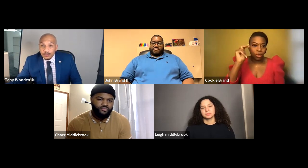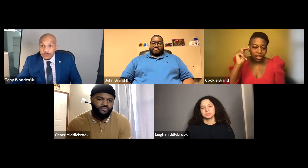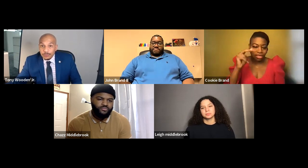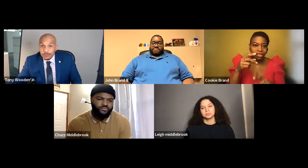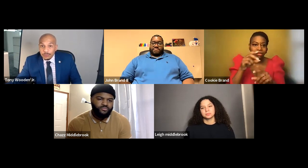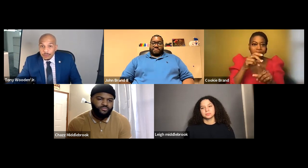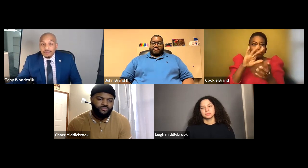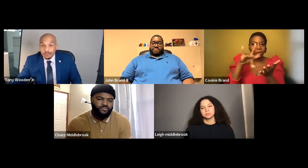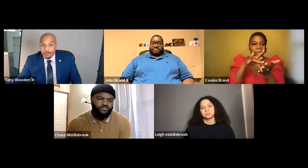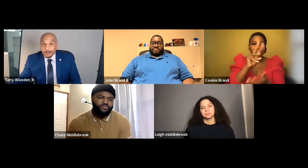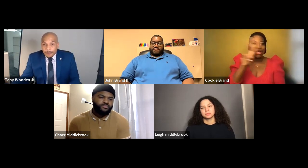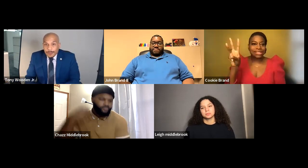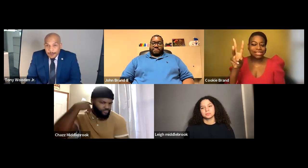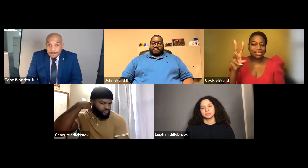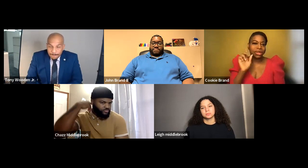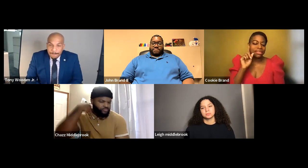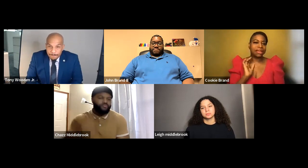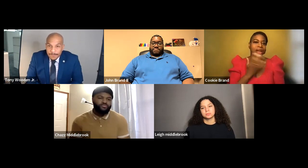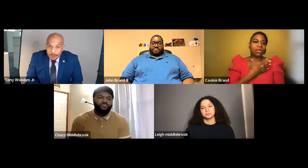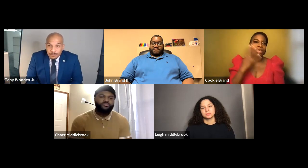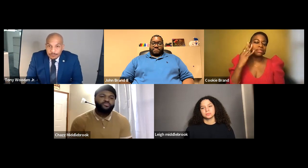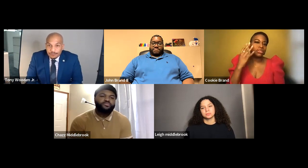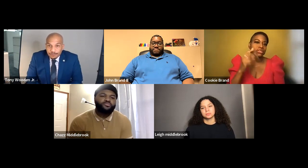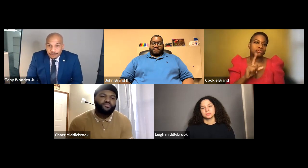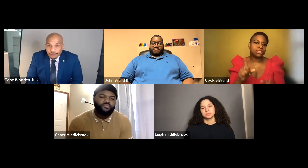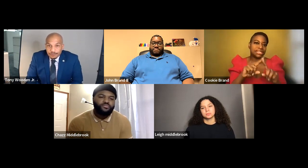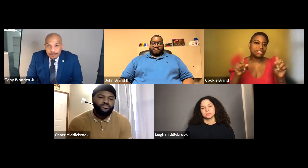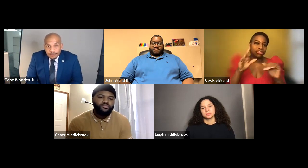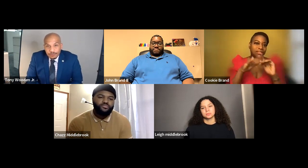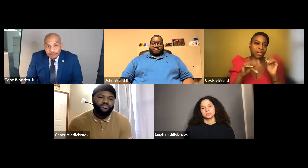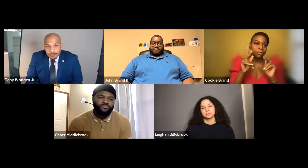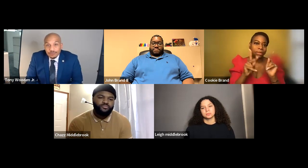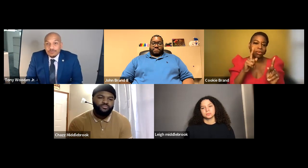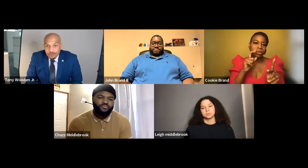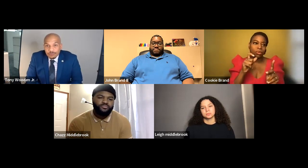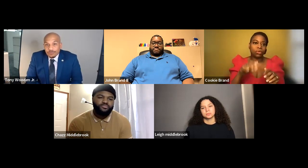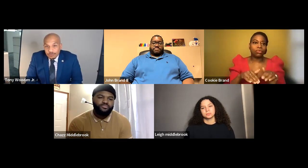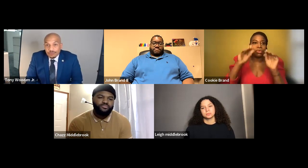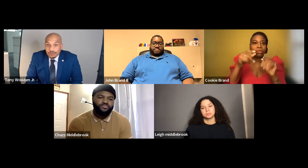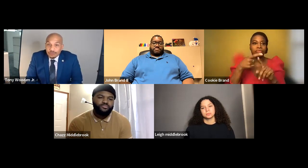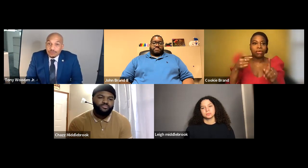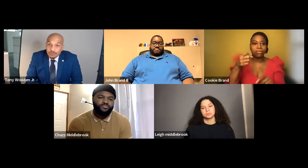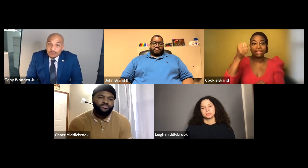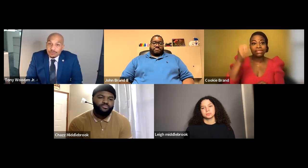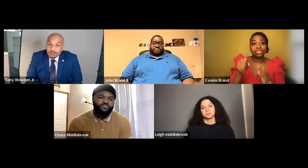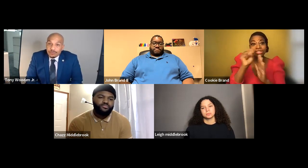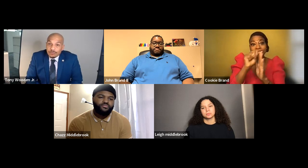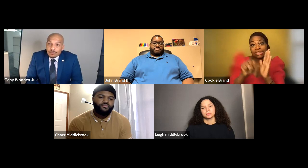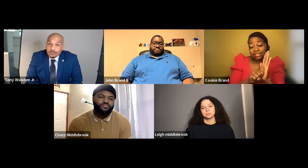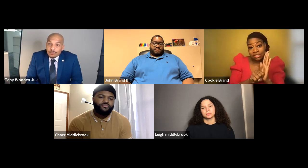very strong, it's in the Midwest, such a strong thing of our experience. It's different than people who grew up that